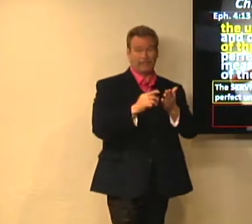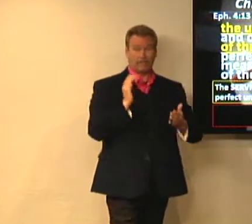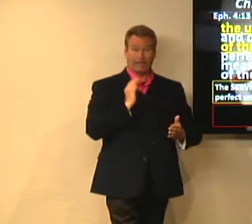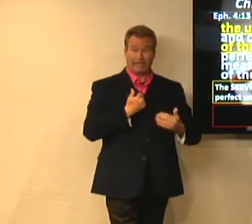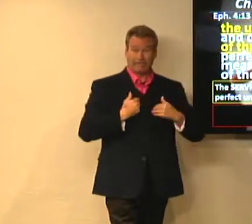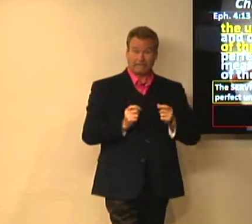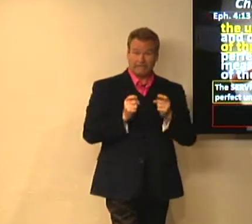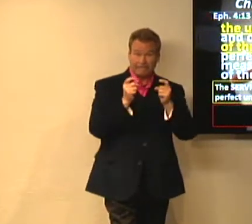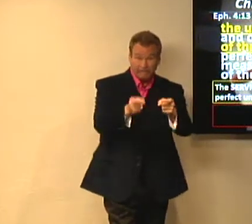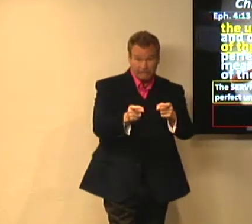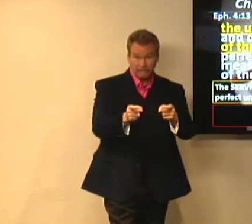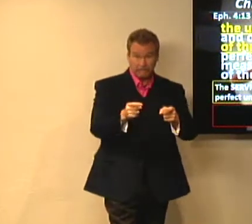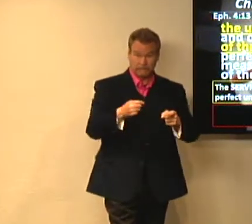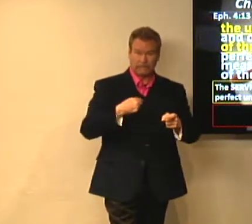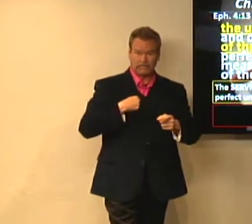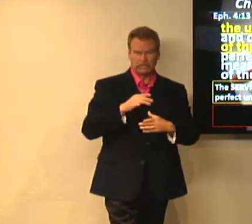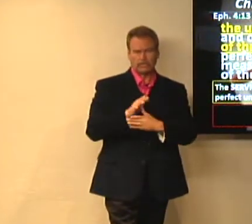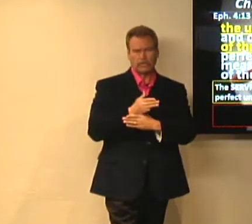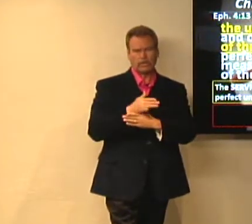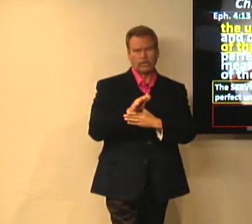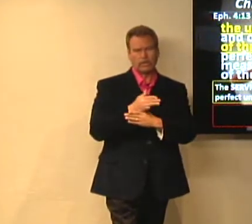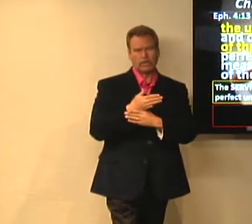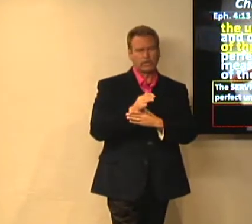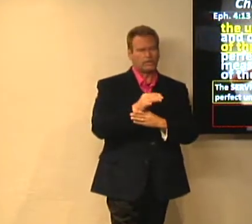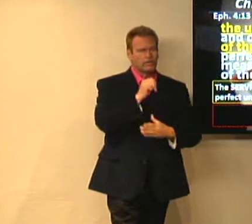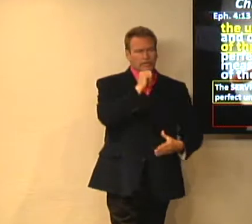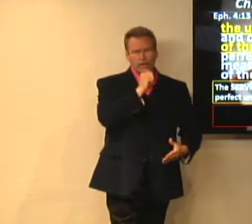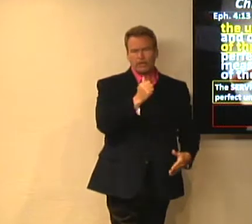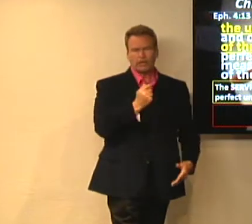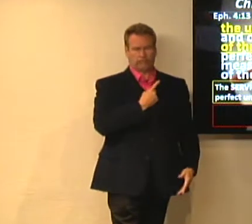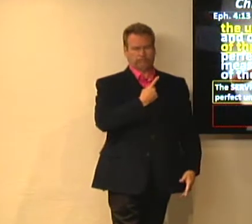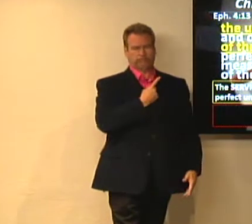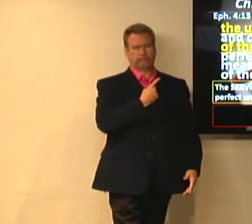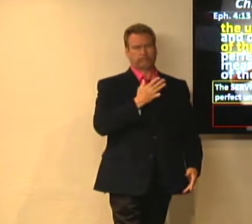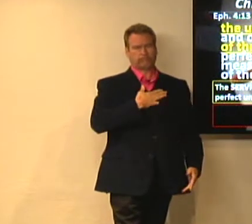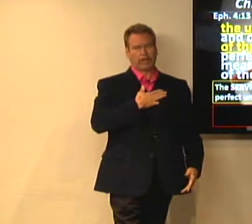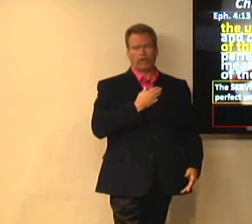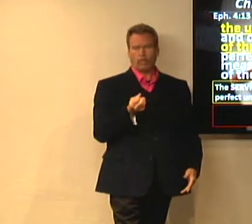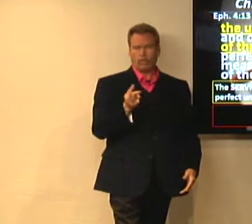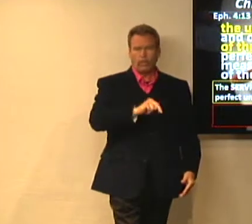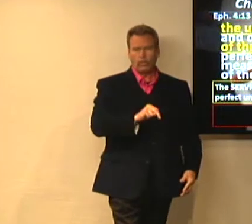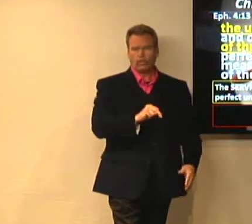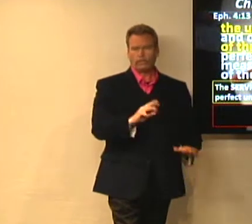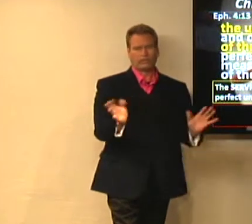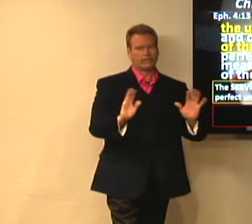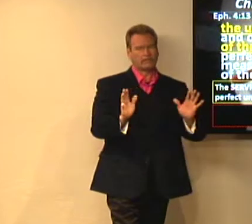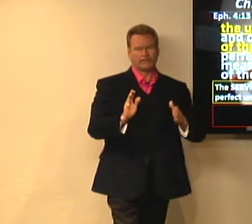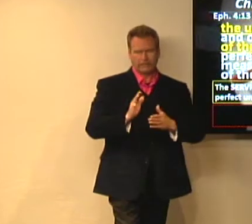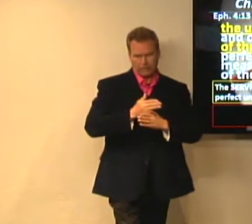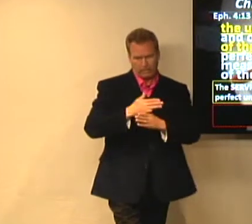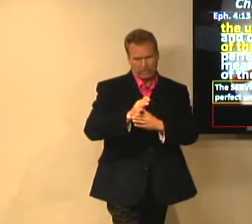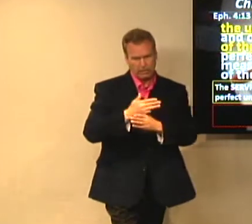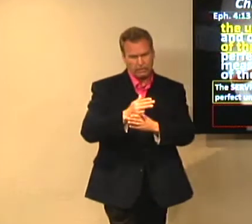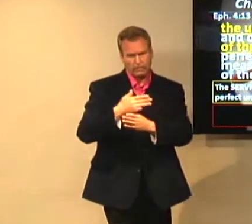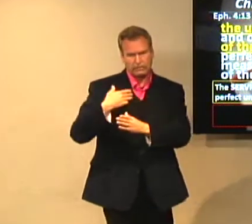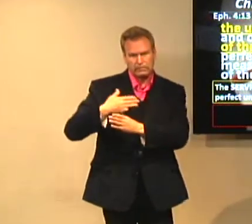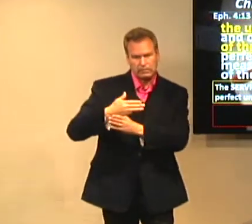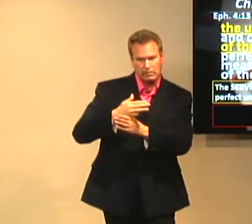So we see here the discussion continues with the giving of the gifts. We're to share our gifts. We're to spread them out. We're not to